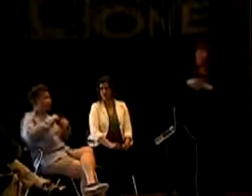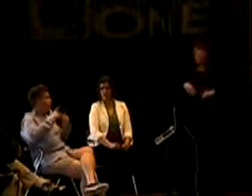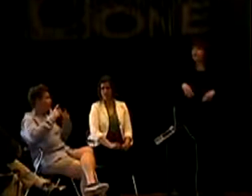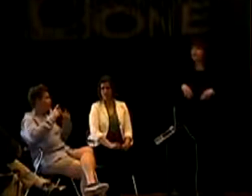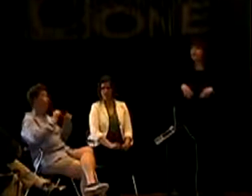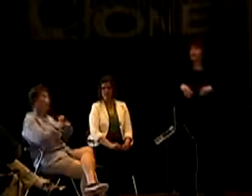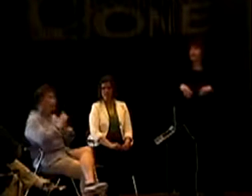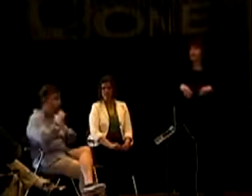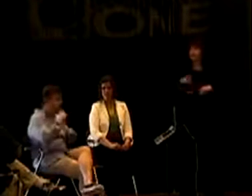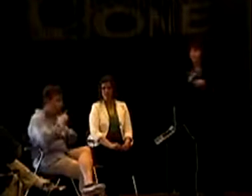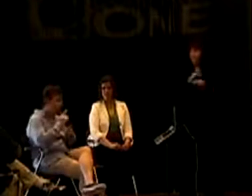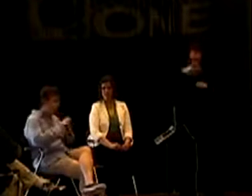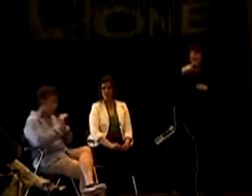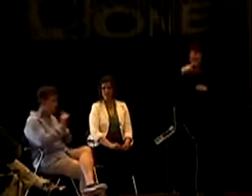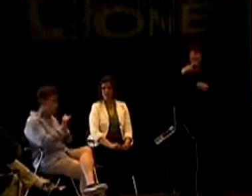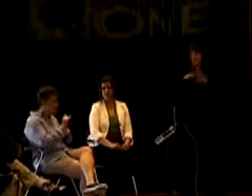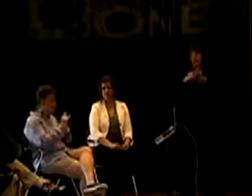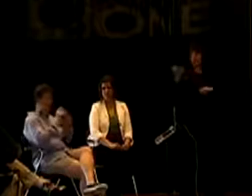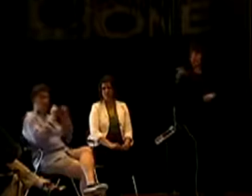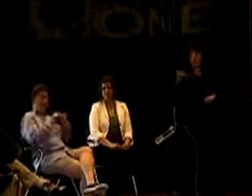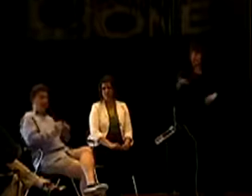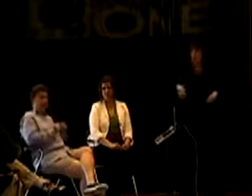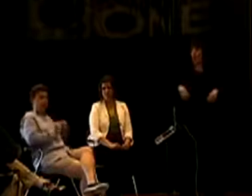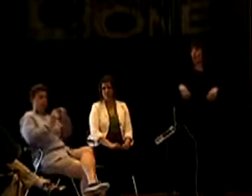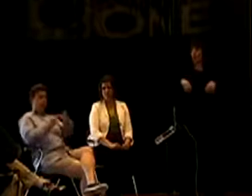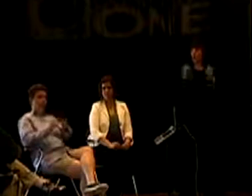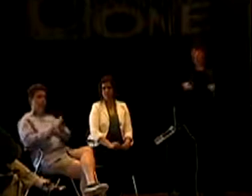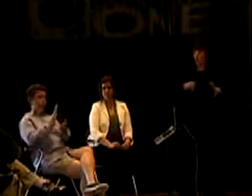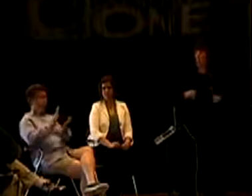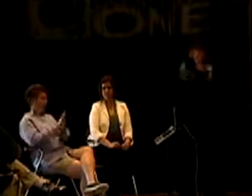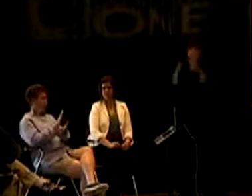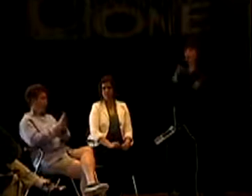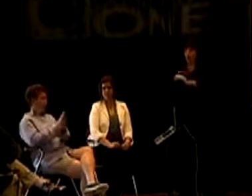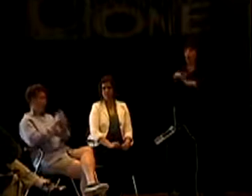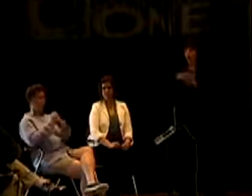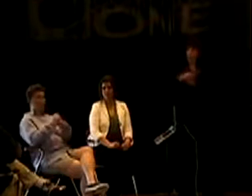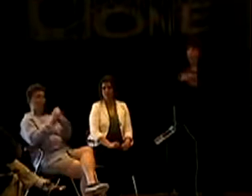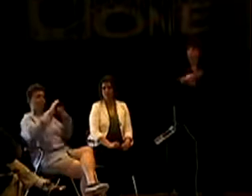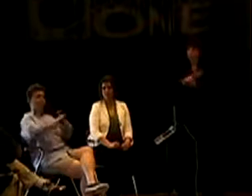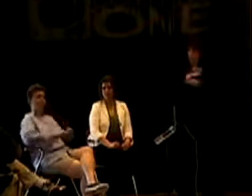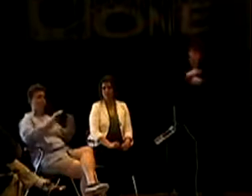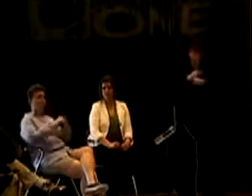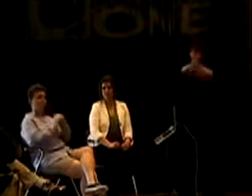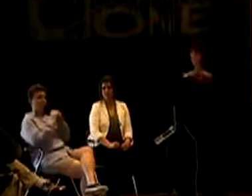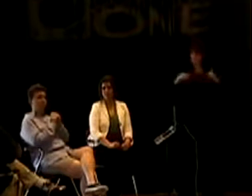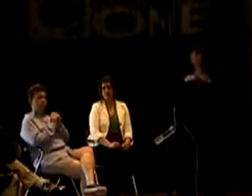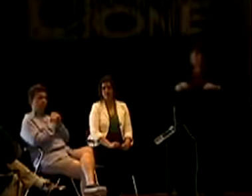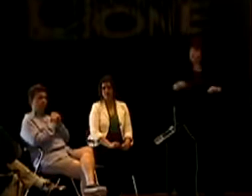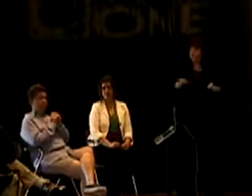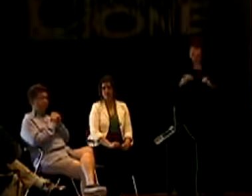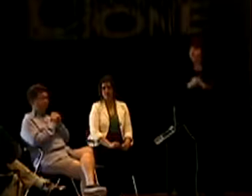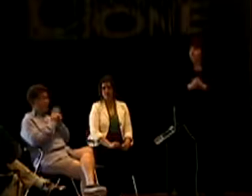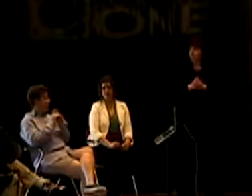deaf theater and with deaf community, and working for the hearing community as well, and able to put that on